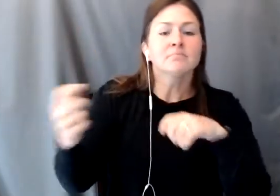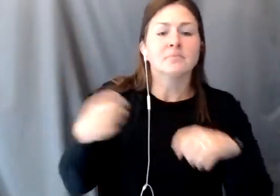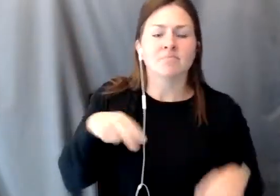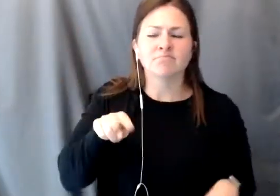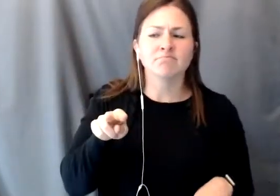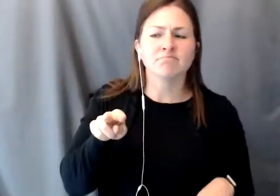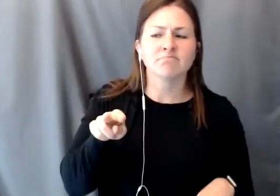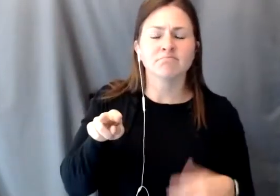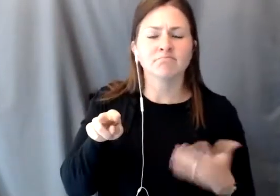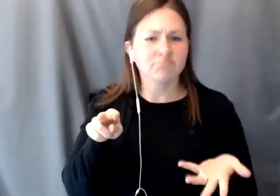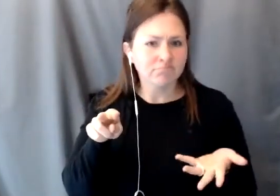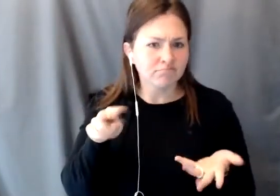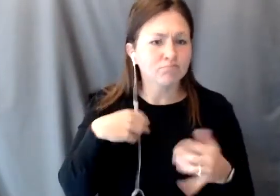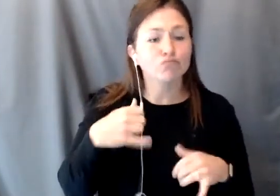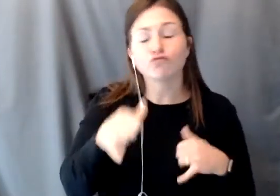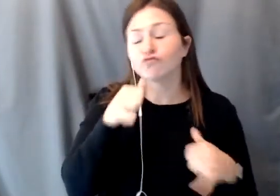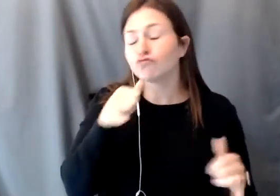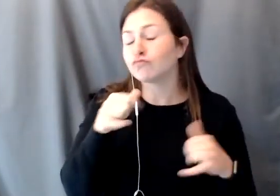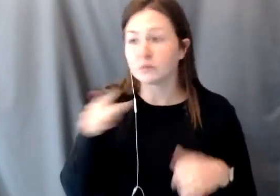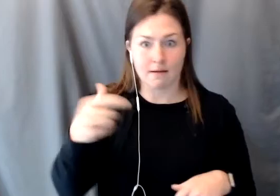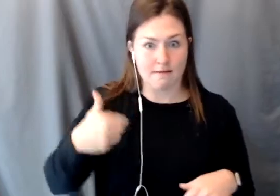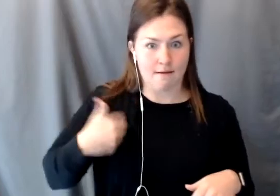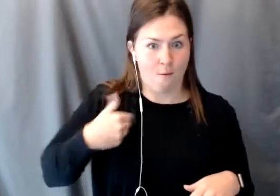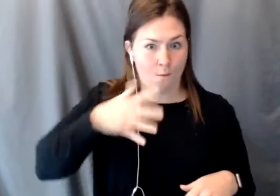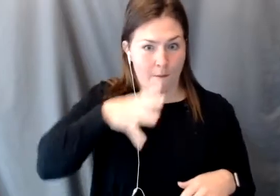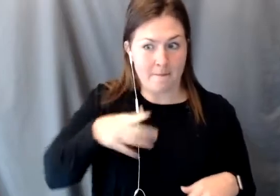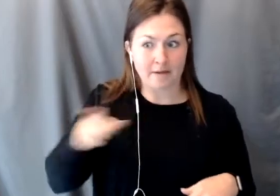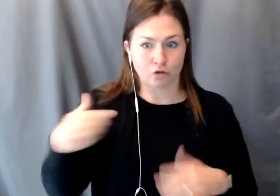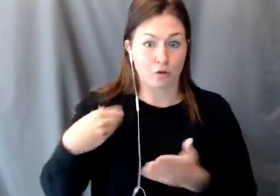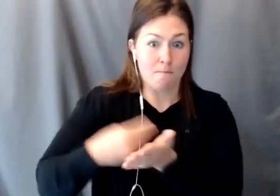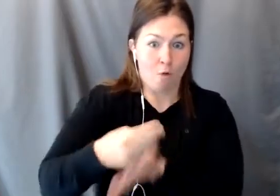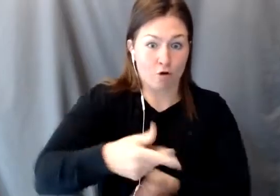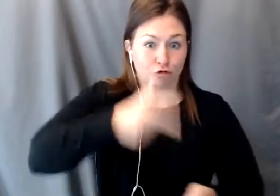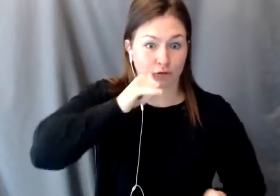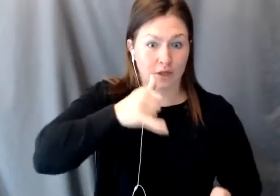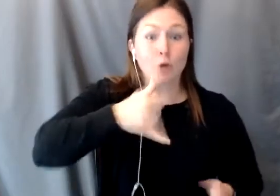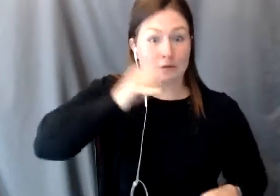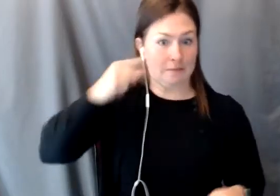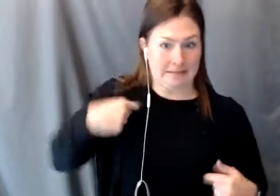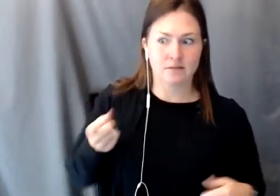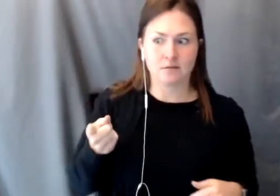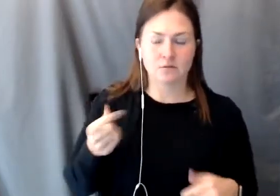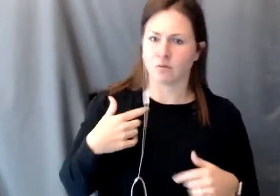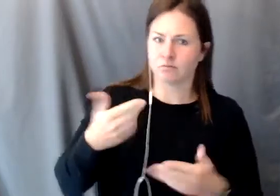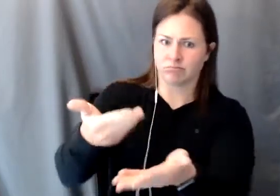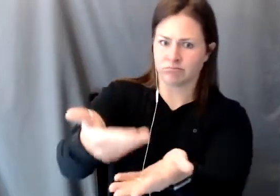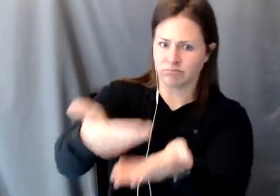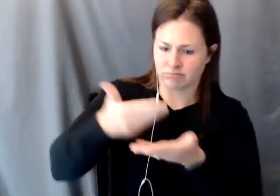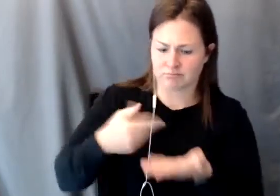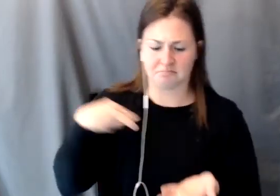And there was a young woman there, and she bought me a drink. So the bartender brings this drink over to me. Now, I know